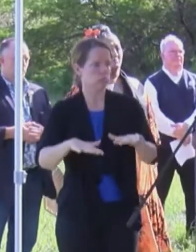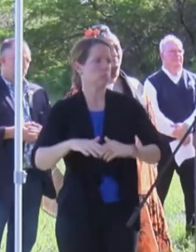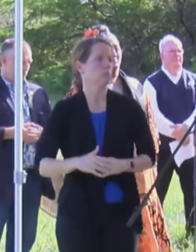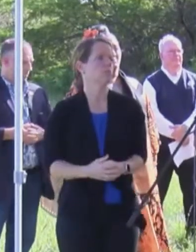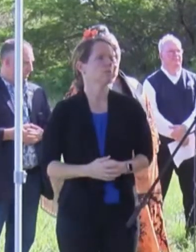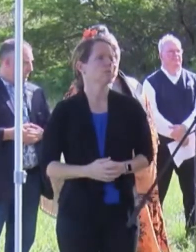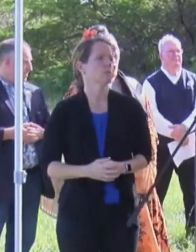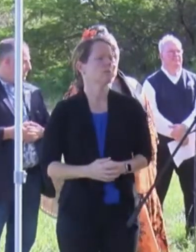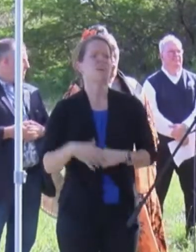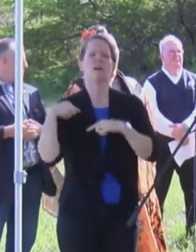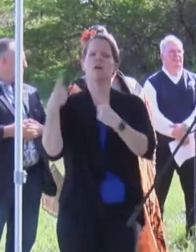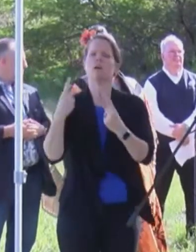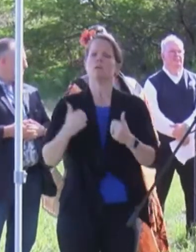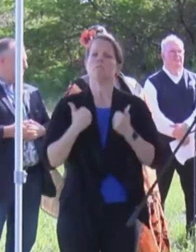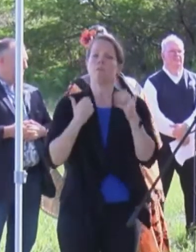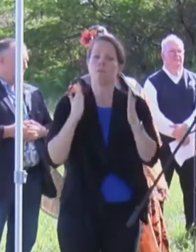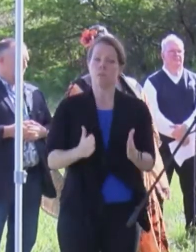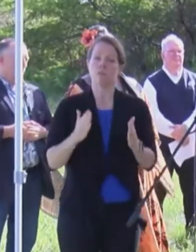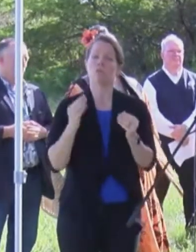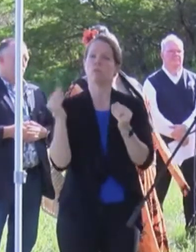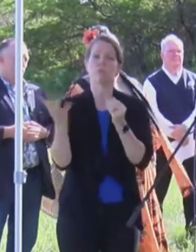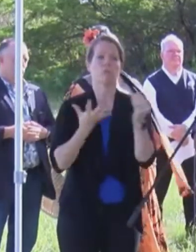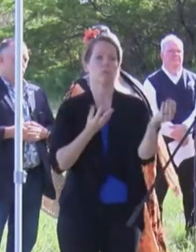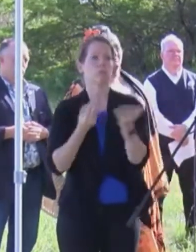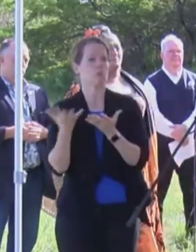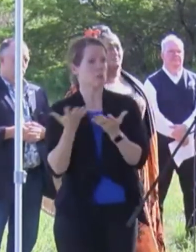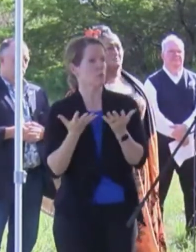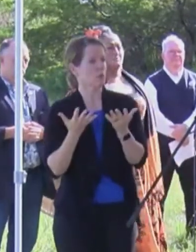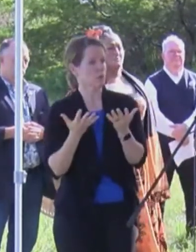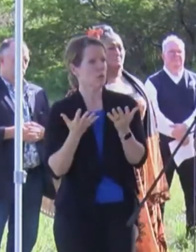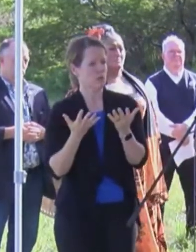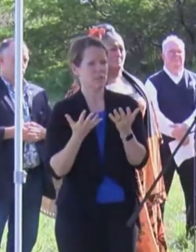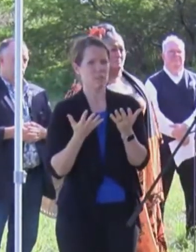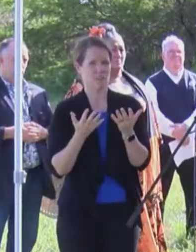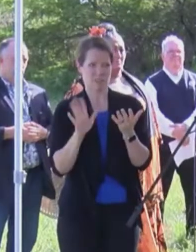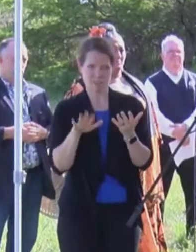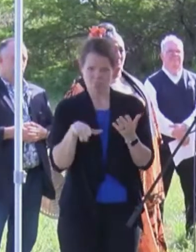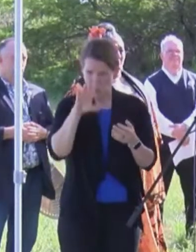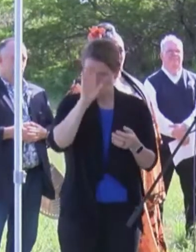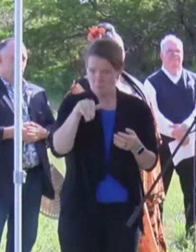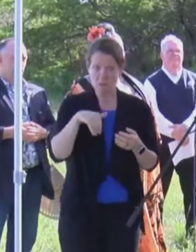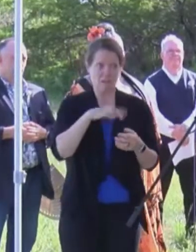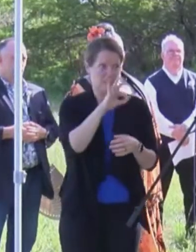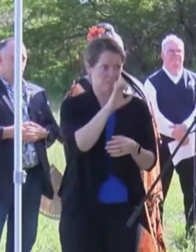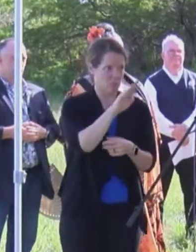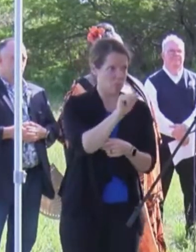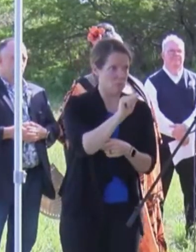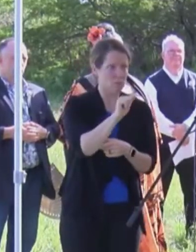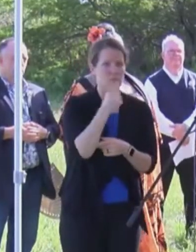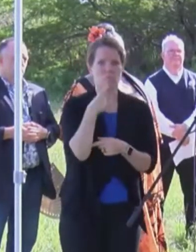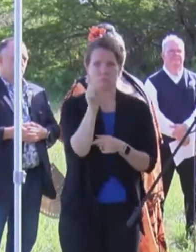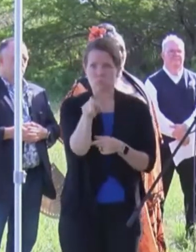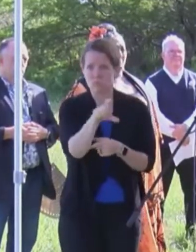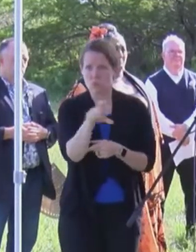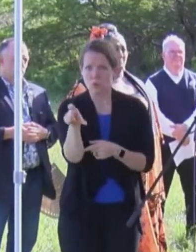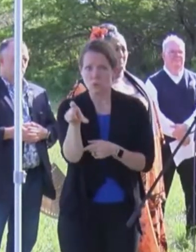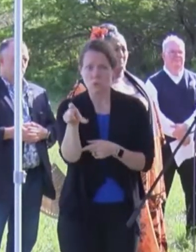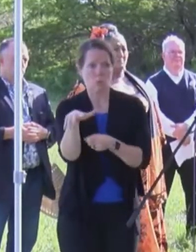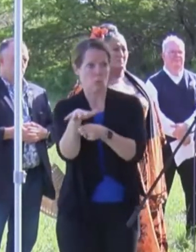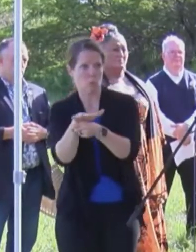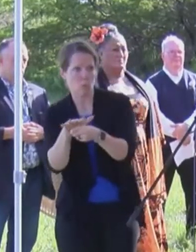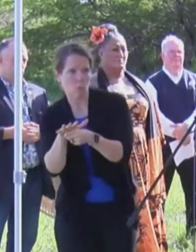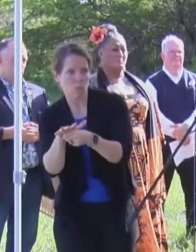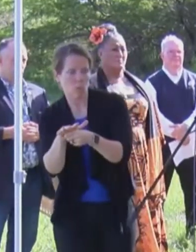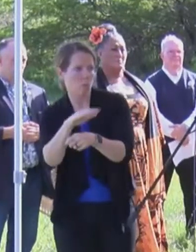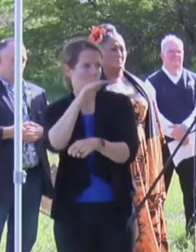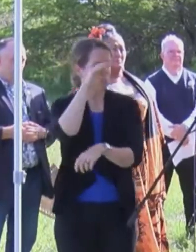heard is that it's so difficult to navigate the myriad of programs that are out there. And so we launched the